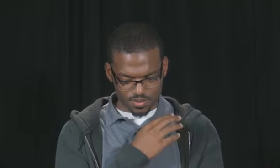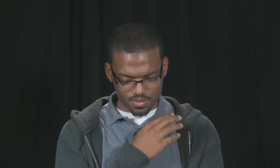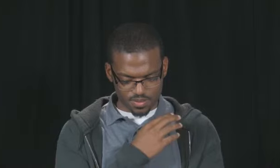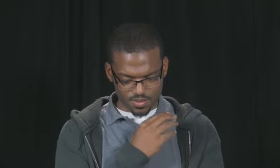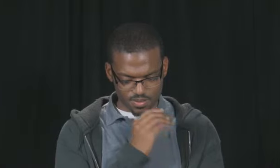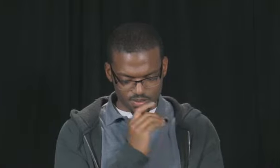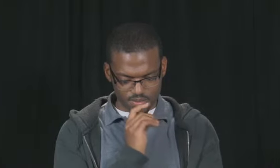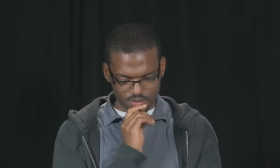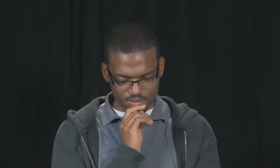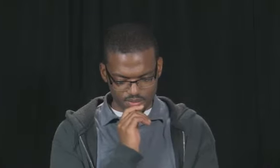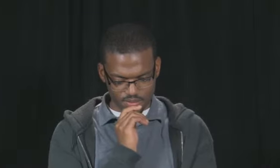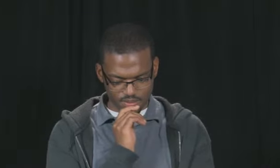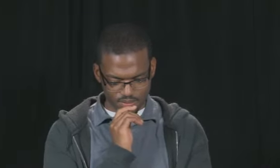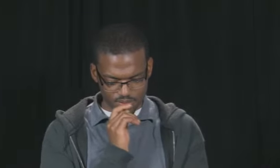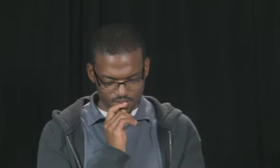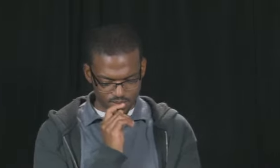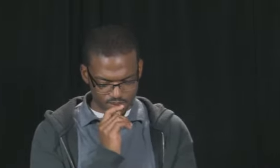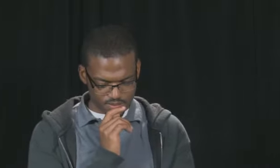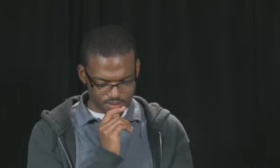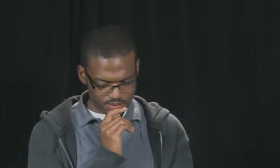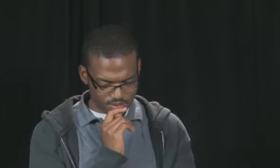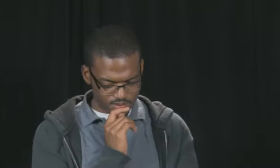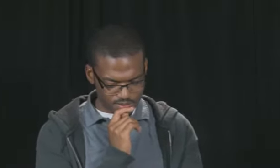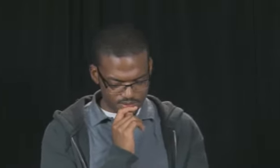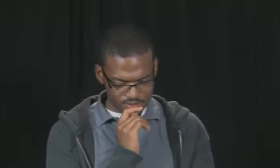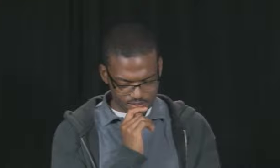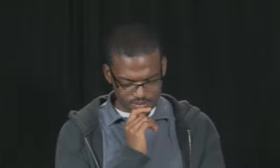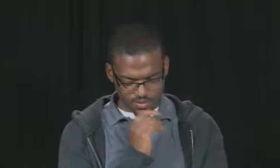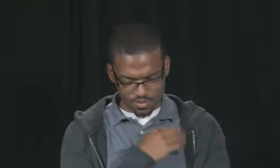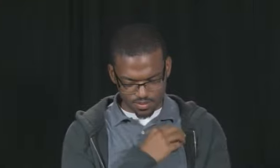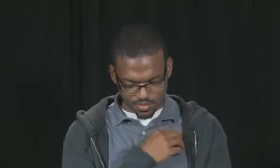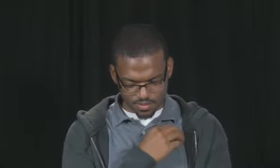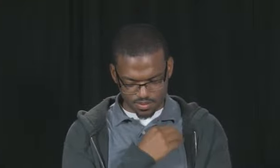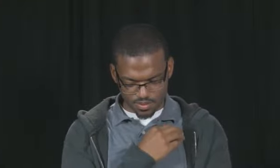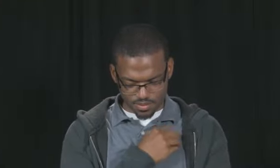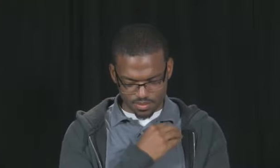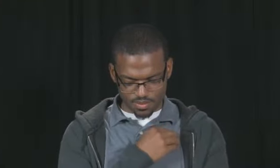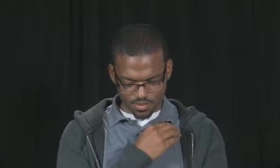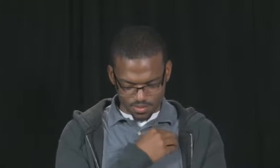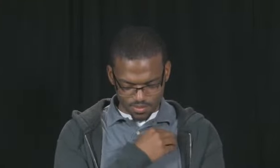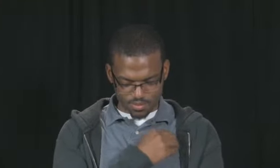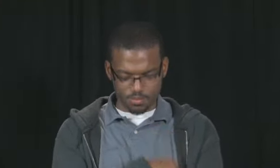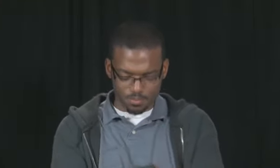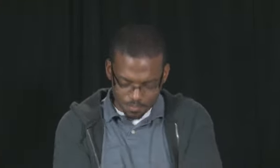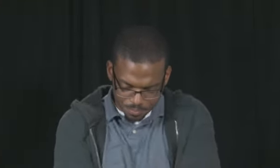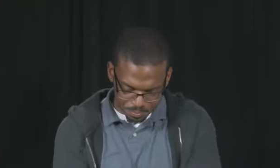I? Yeah. But no such roses see I in her cheeks. Hmm. Roses is the